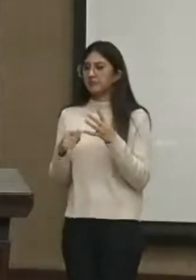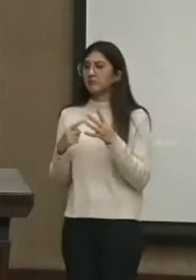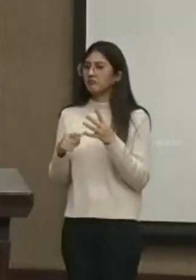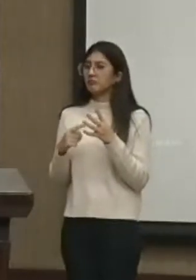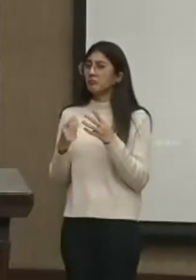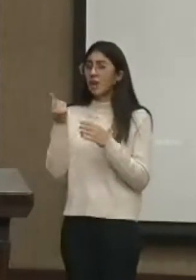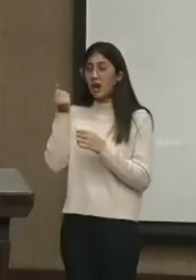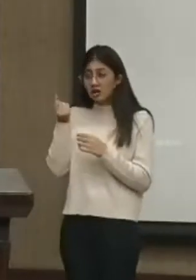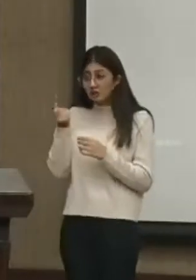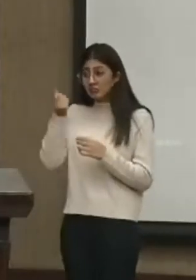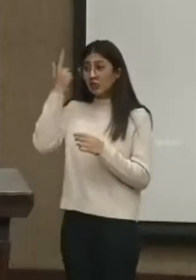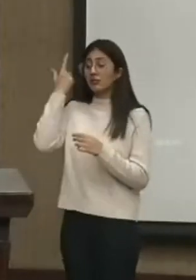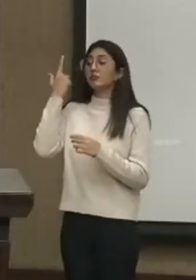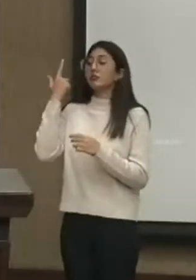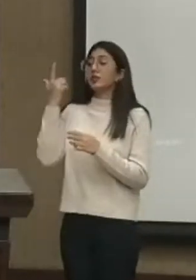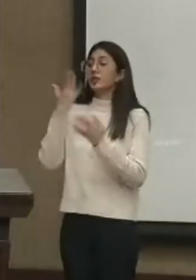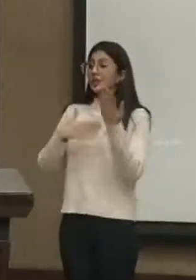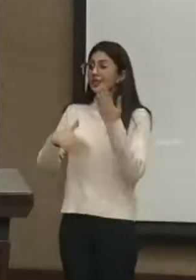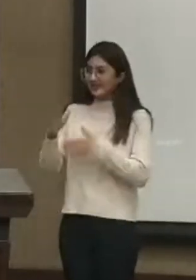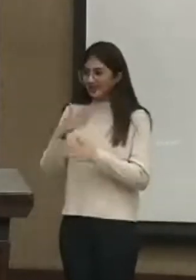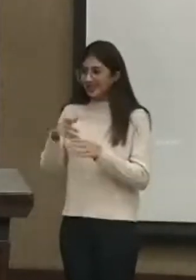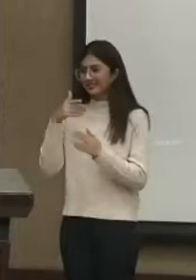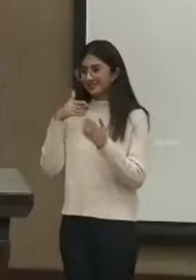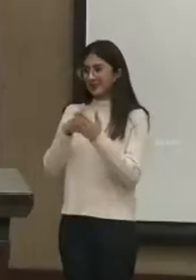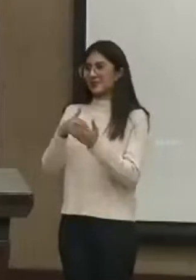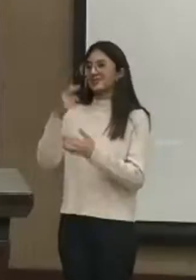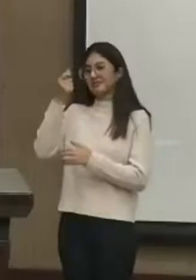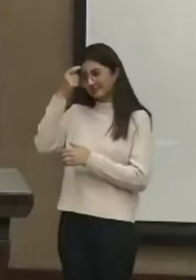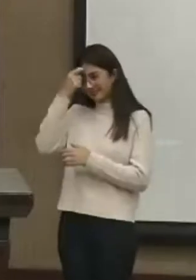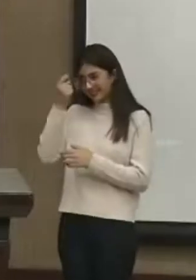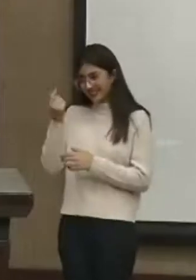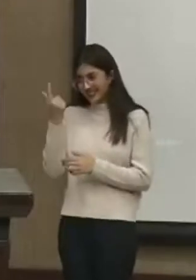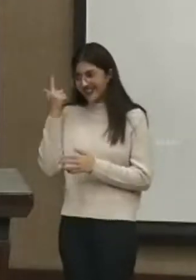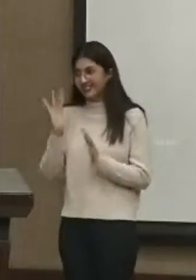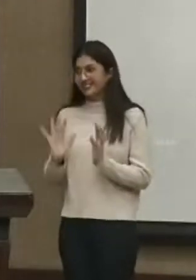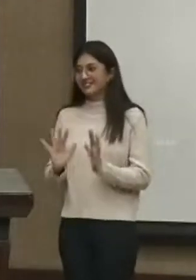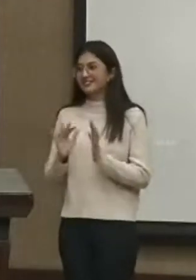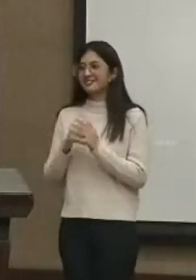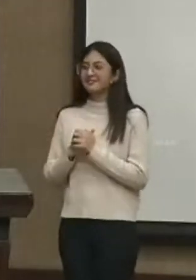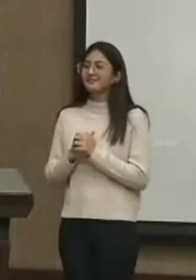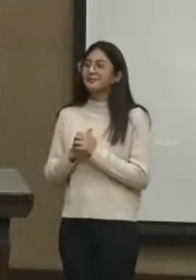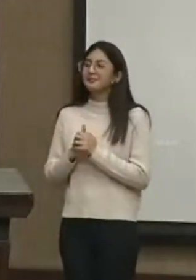the understanding of disability was another issue that was raised. The